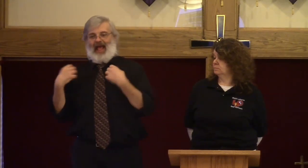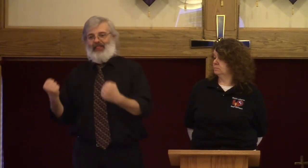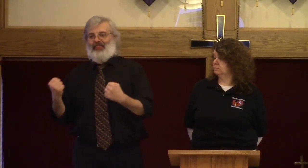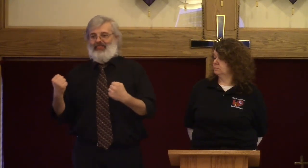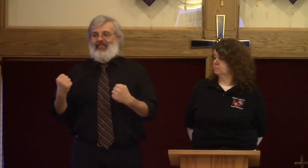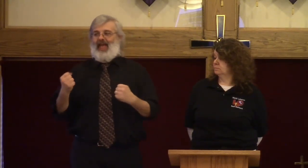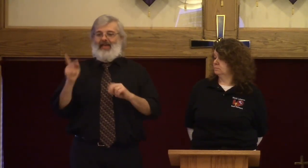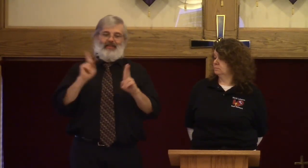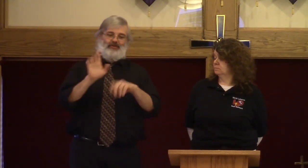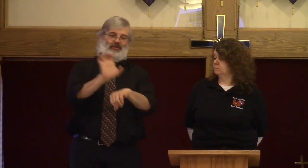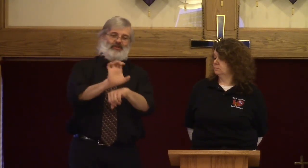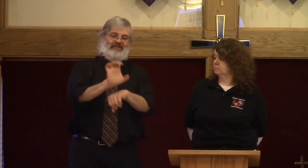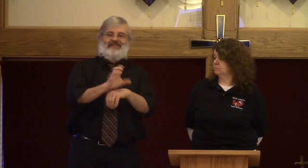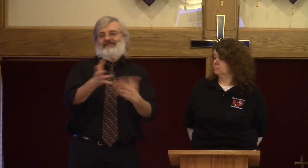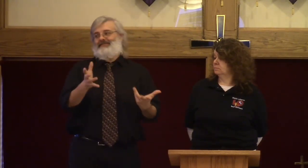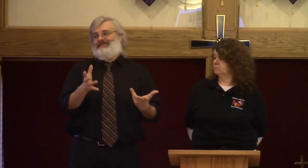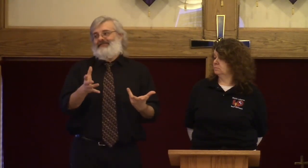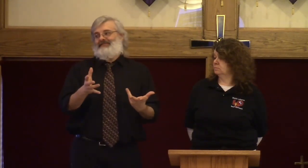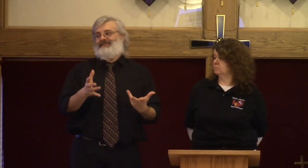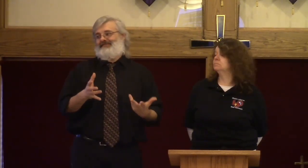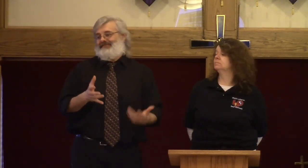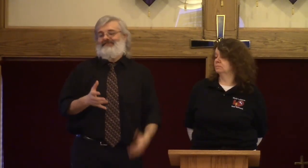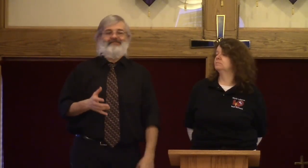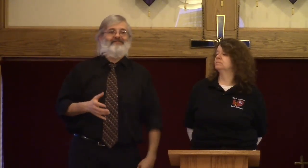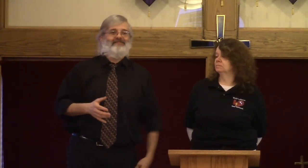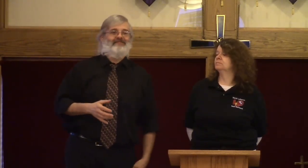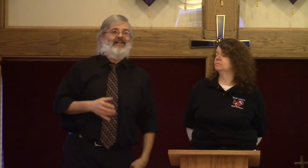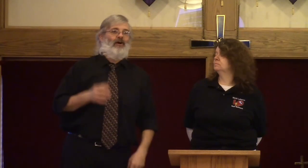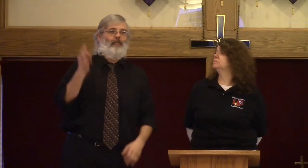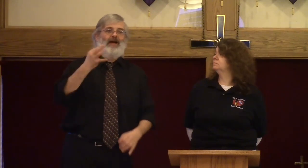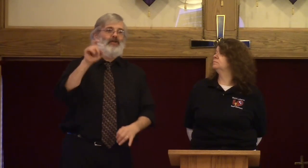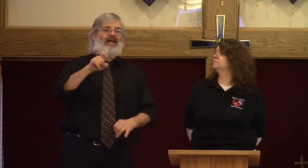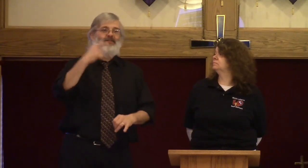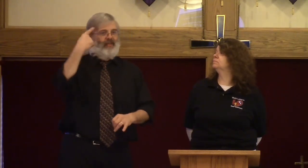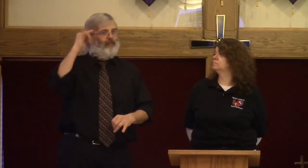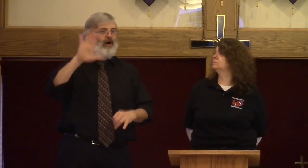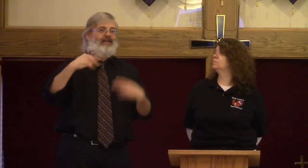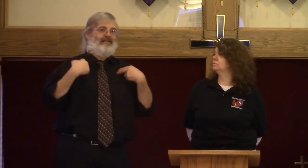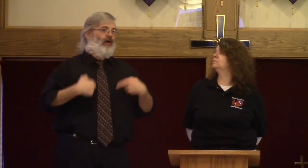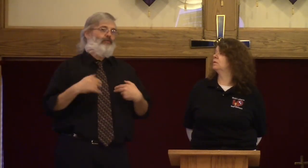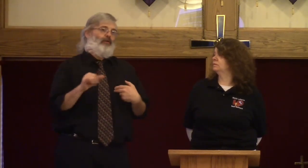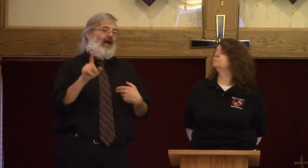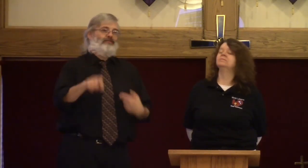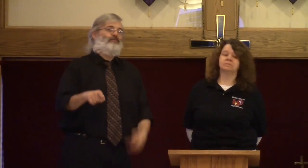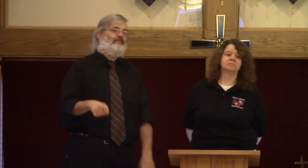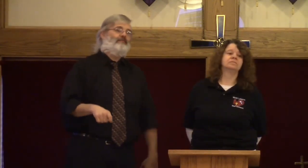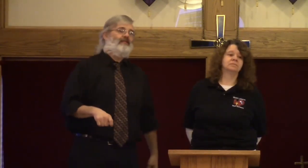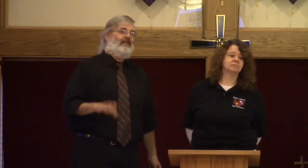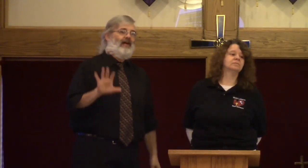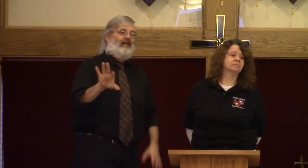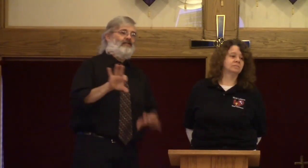the church, we're out. You know, pastor has to think about his health